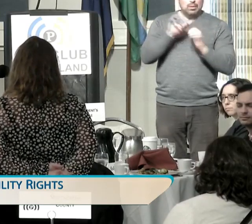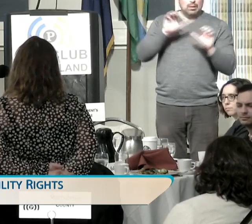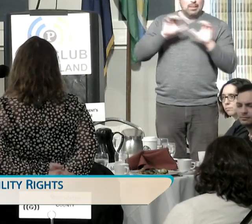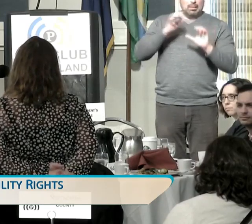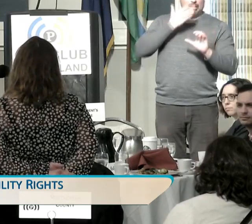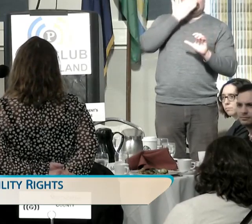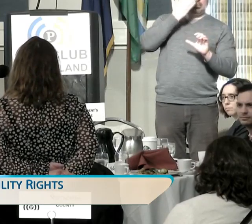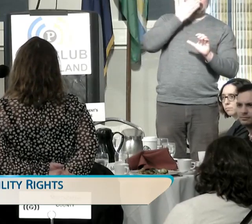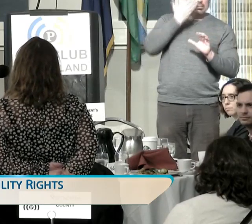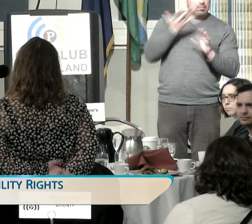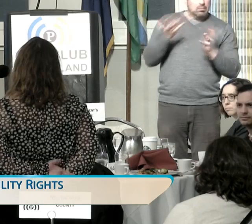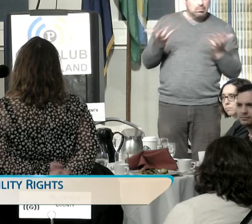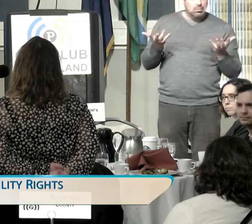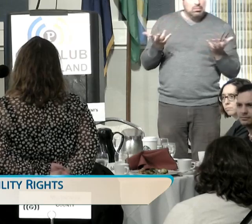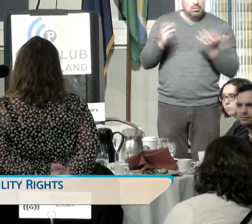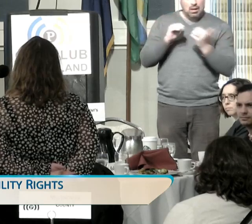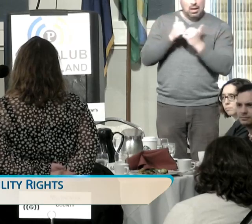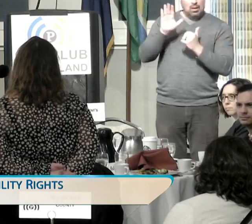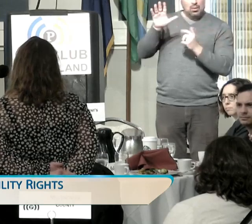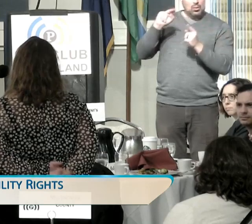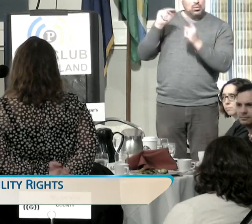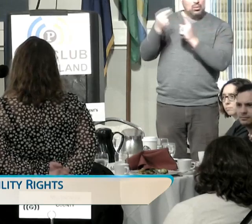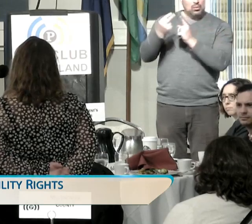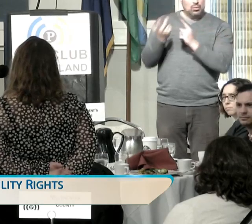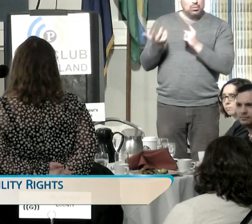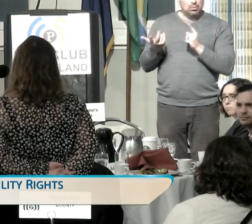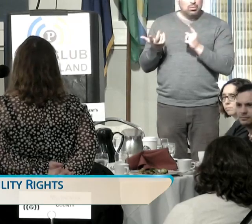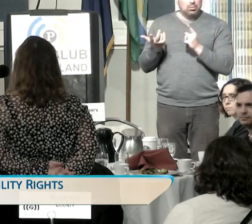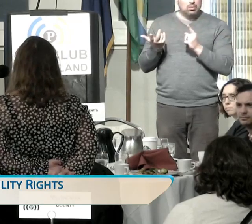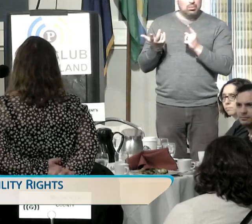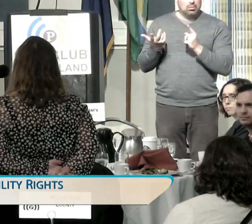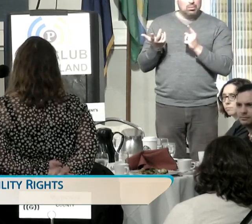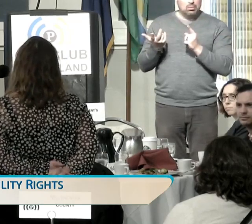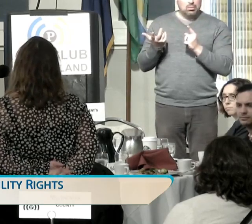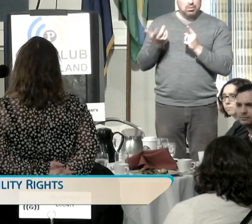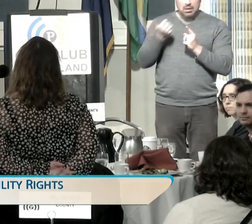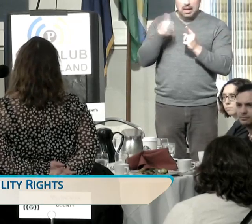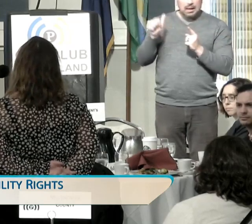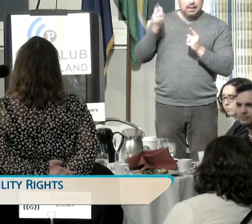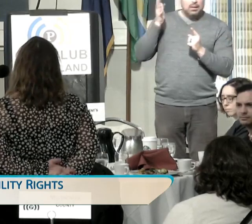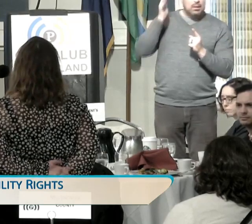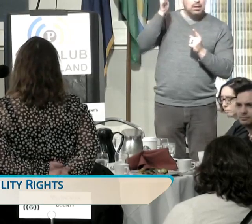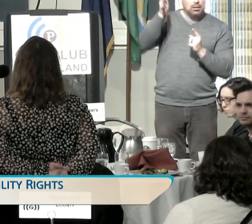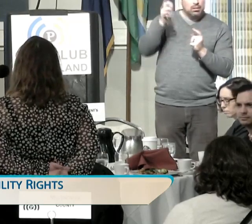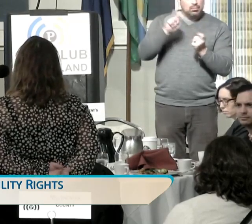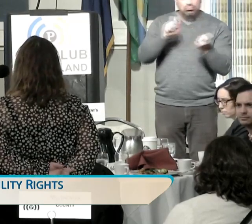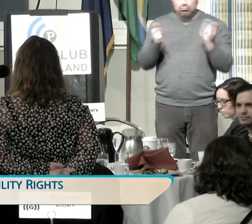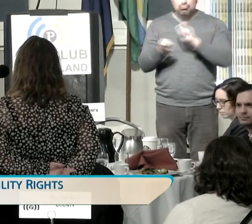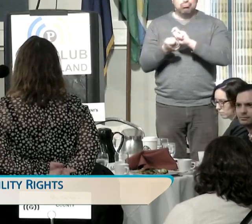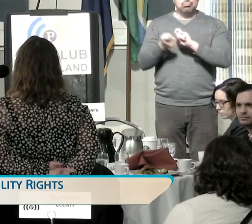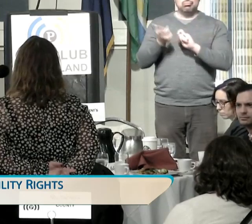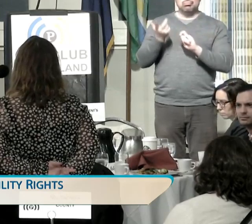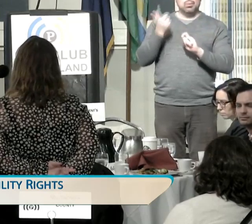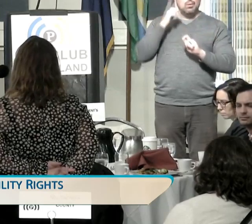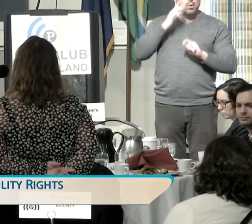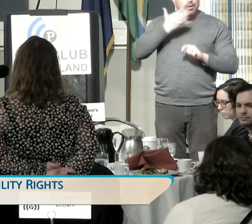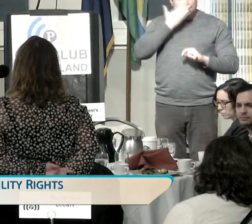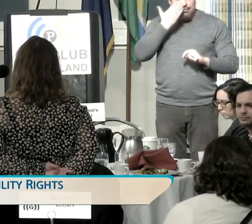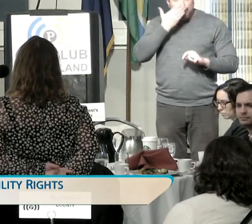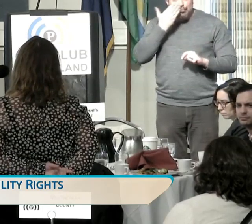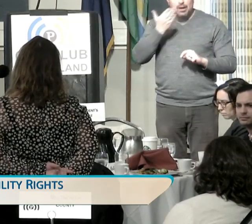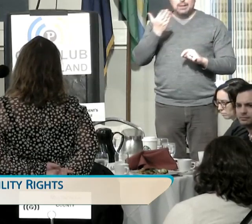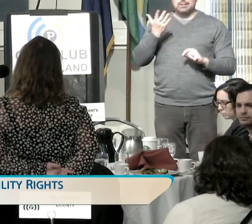And how do you see any kind of a movement or a future for fragrance and